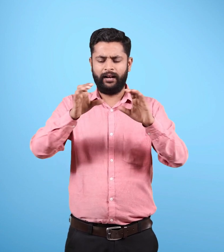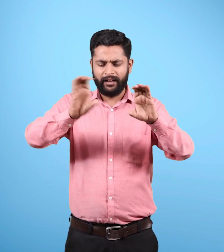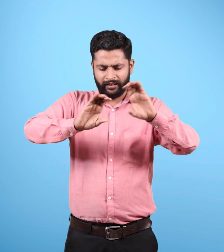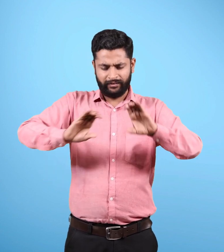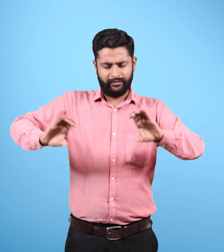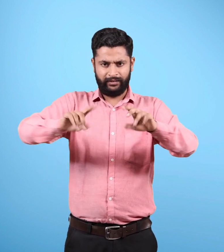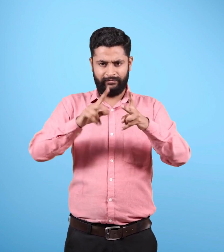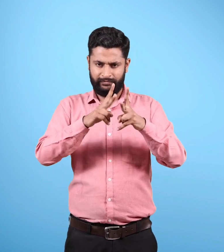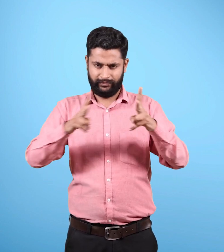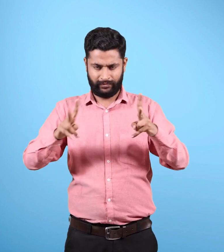Ingredients, spices.